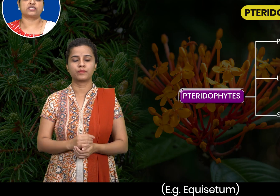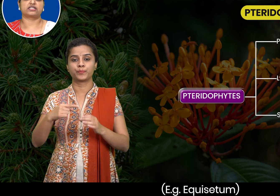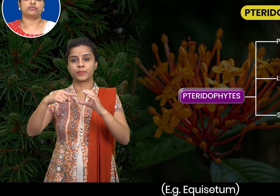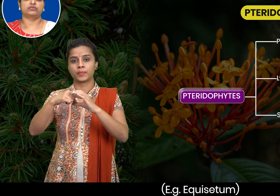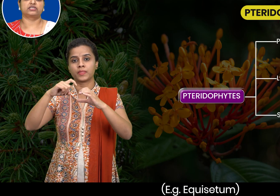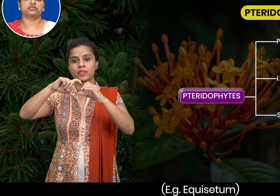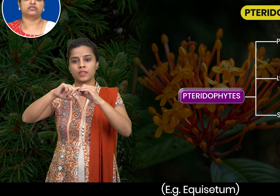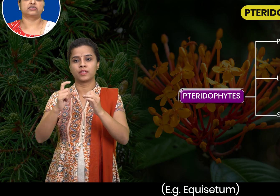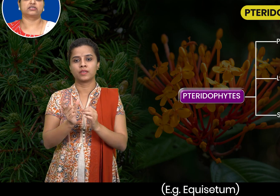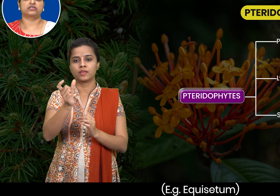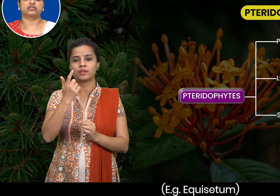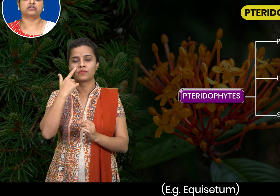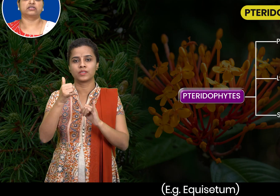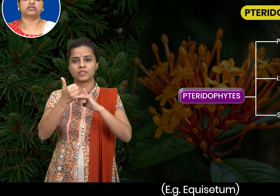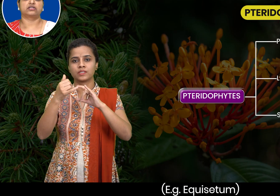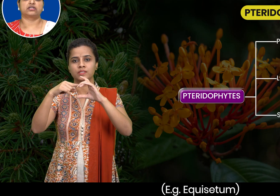Equisetum,